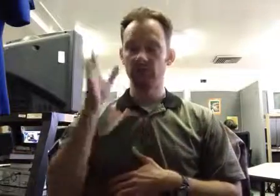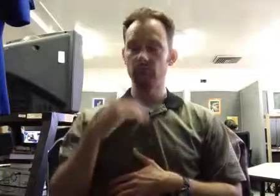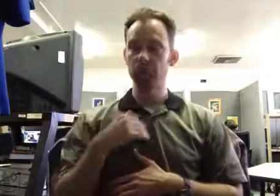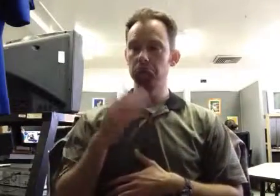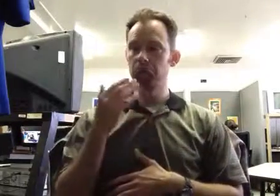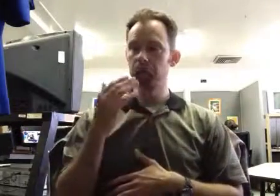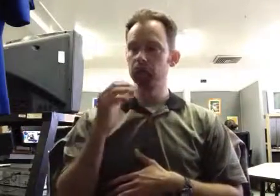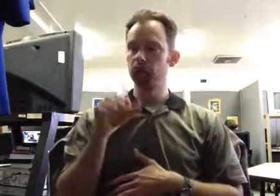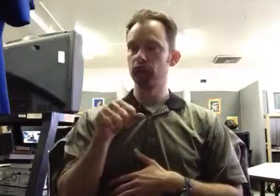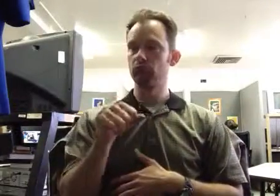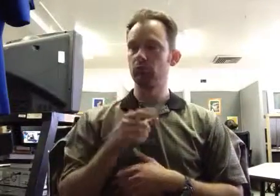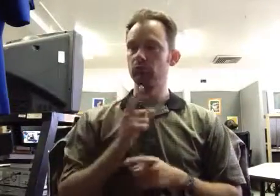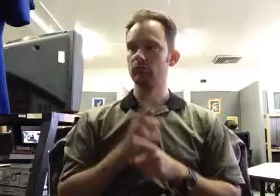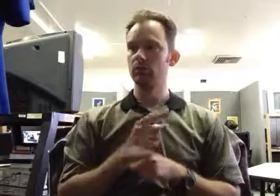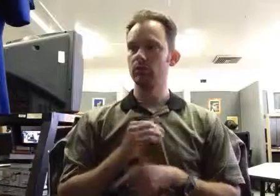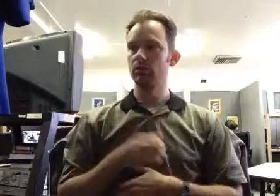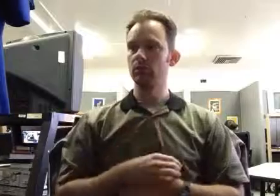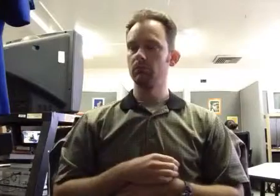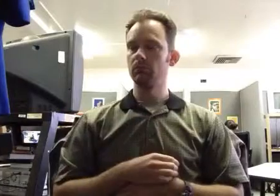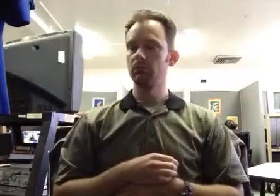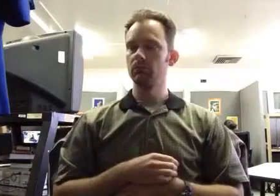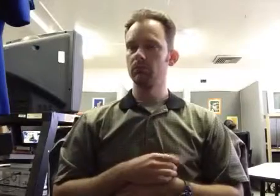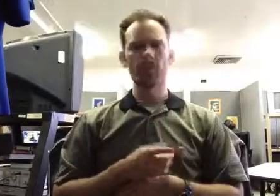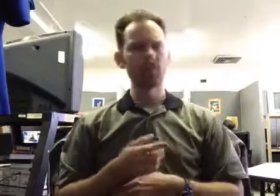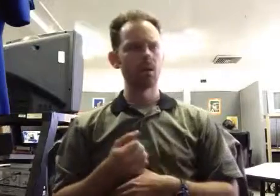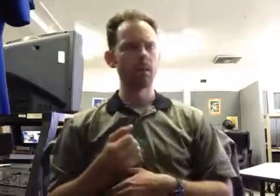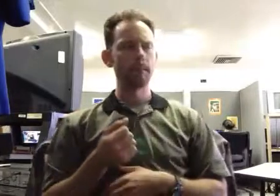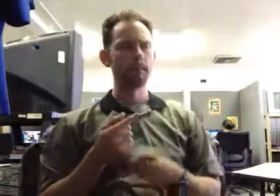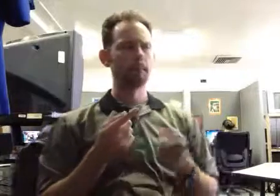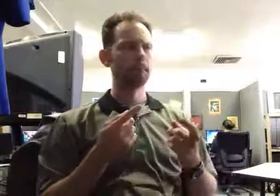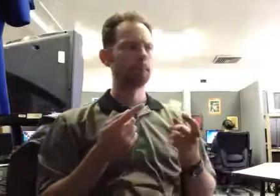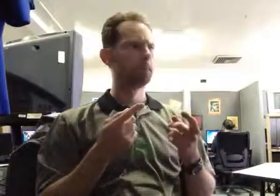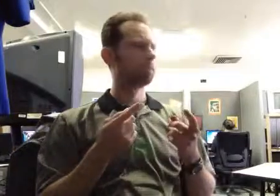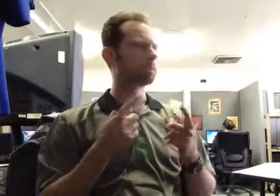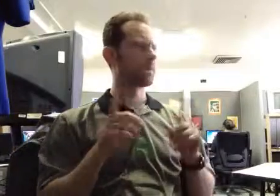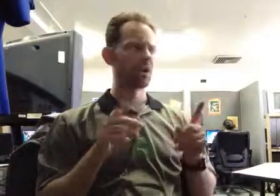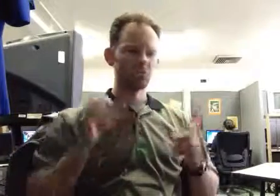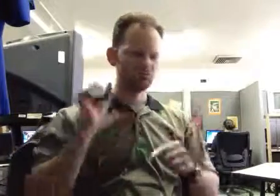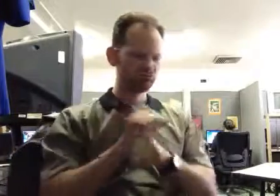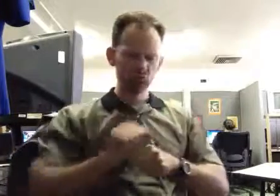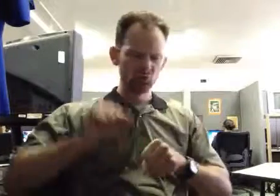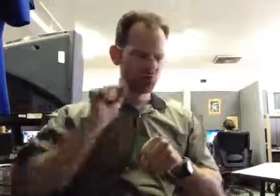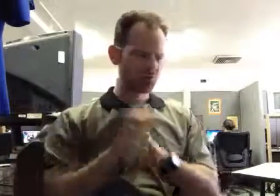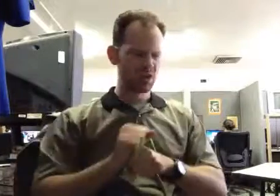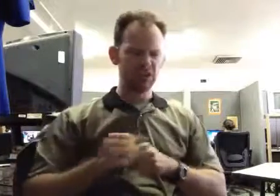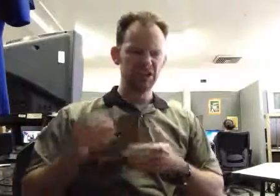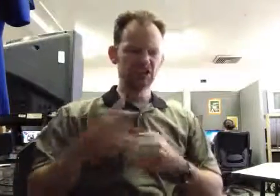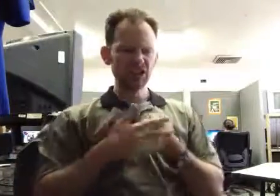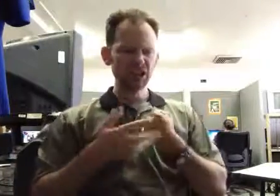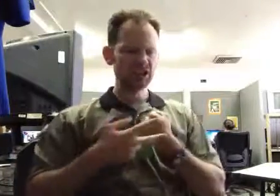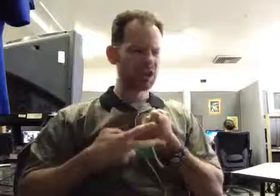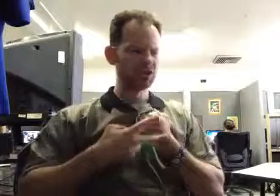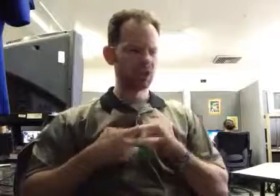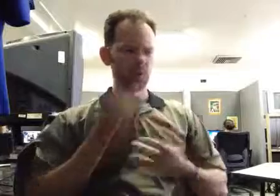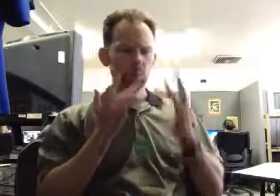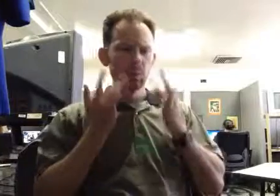right." And my friend said, "But I worked hard for those, and I saved my money, and I scrimped, and I saved so I could give